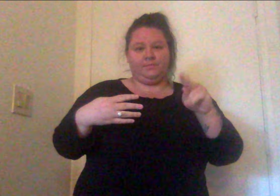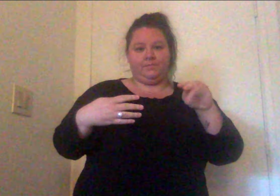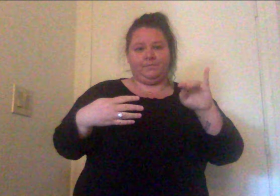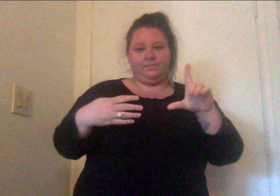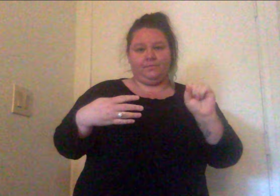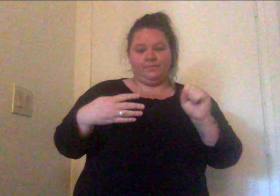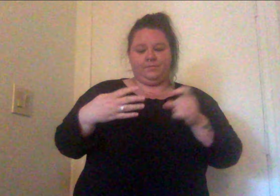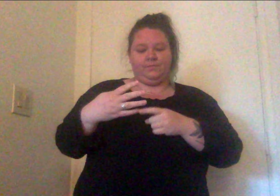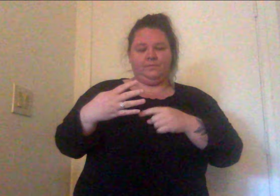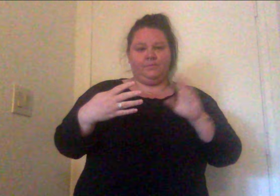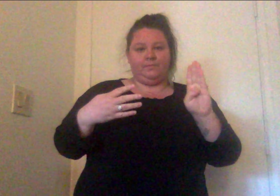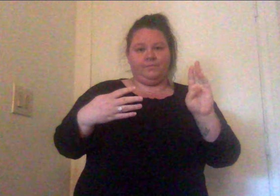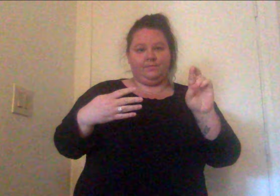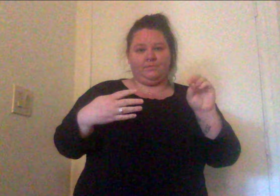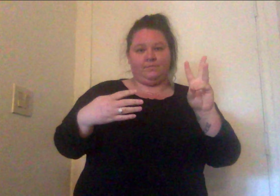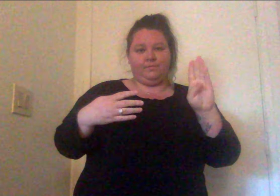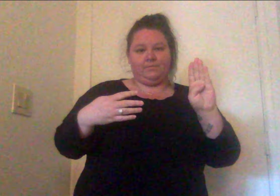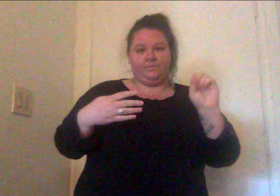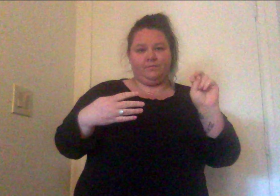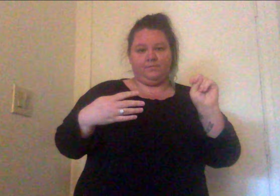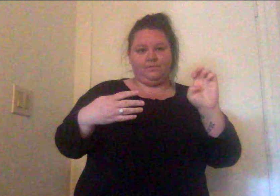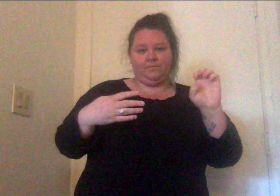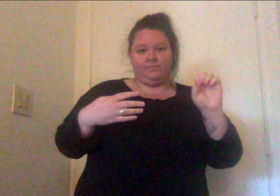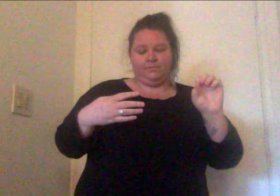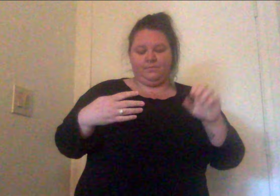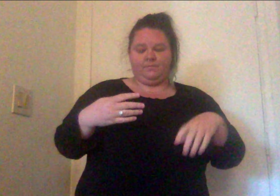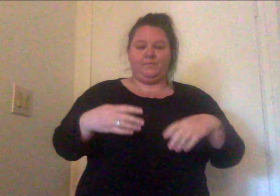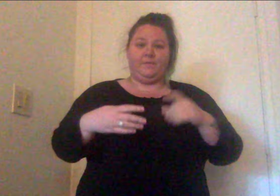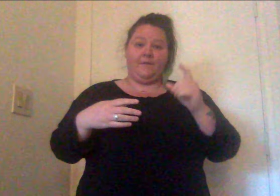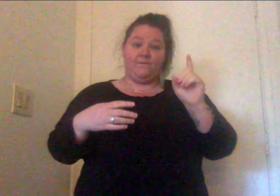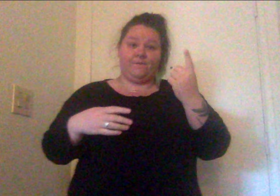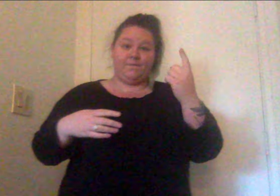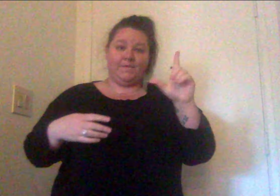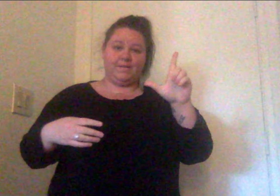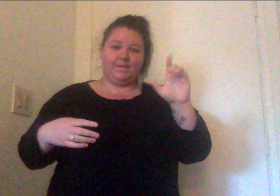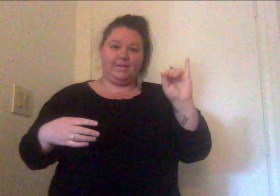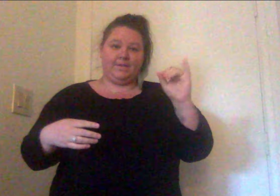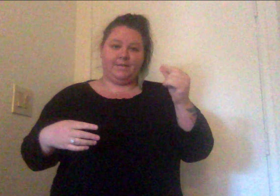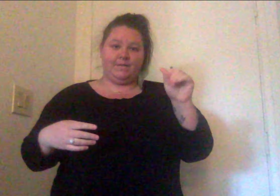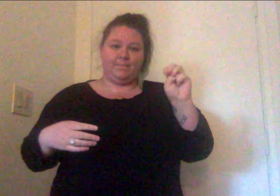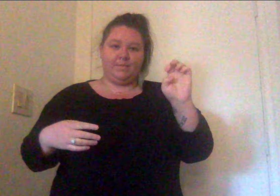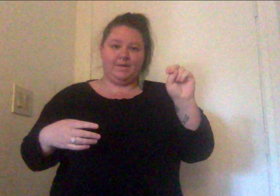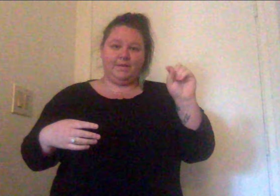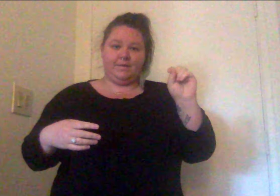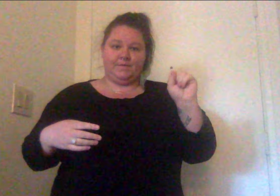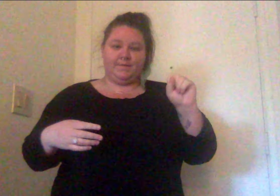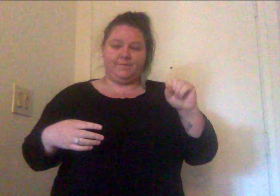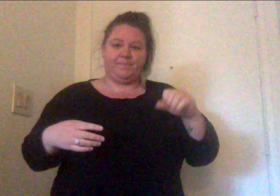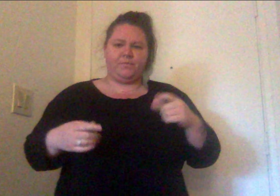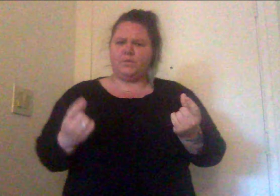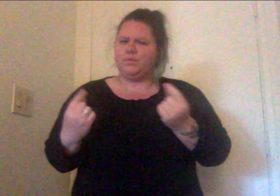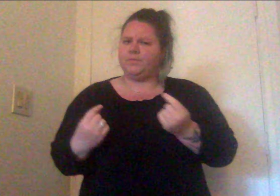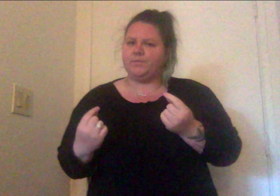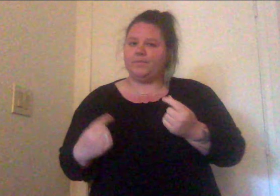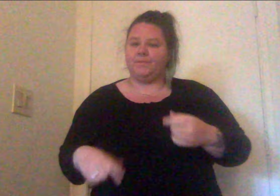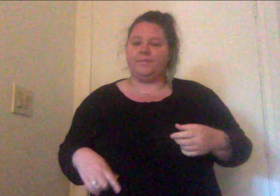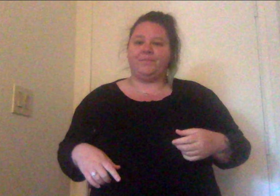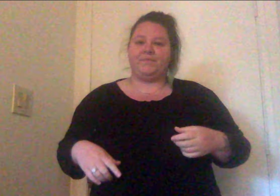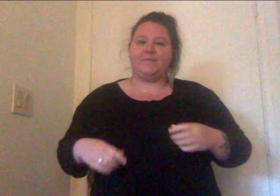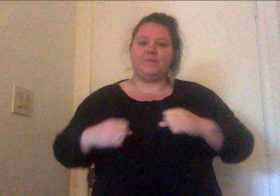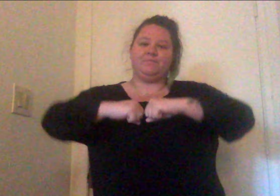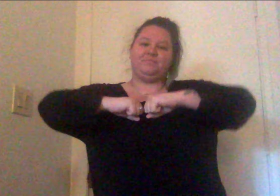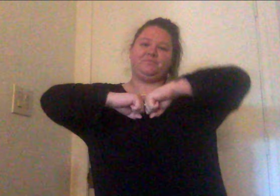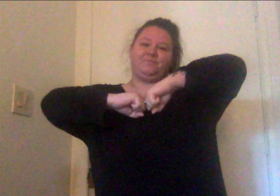going to start first with the ligaments. Ligaments are, in your body, ligaments are stretchy